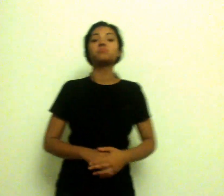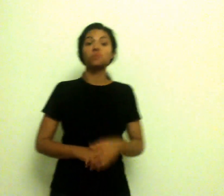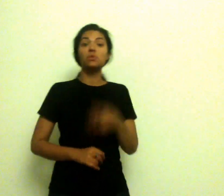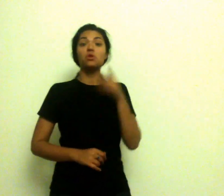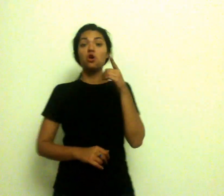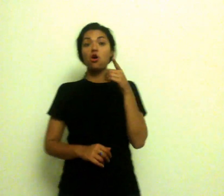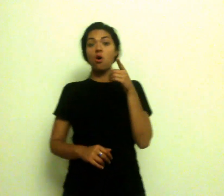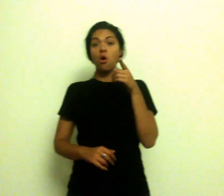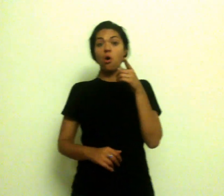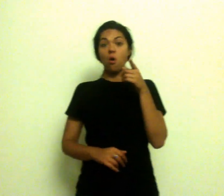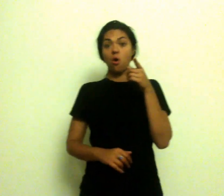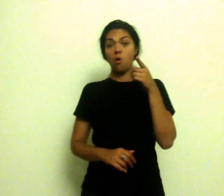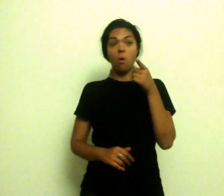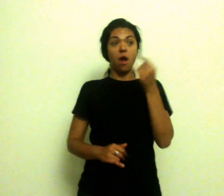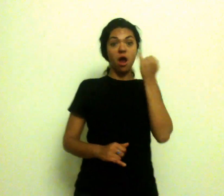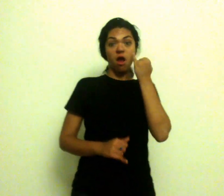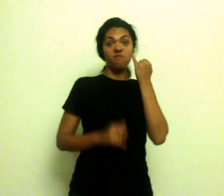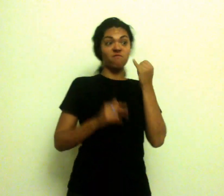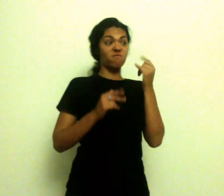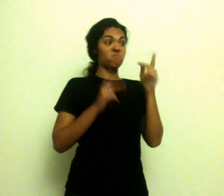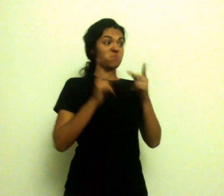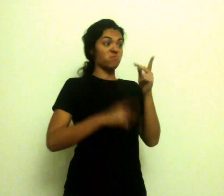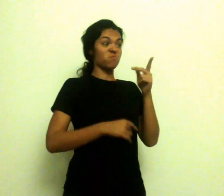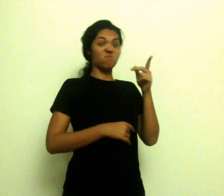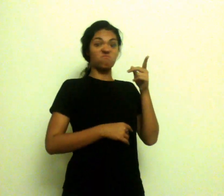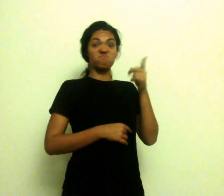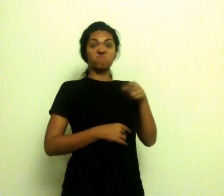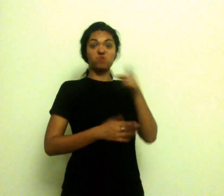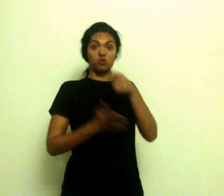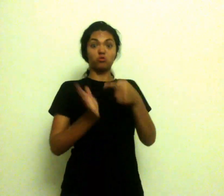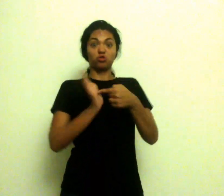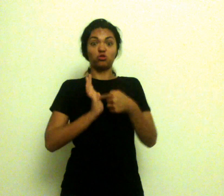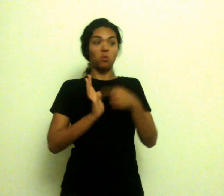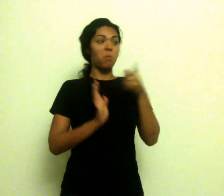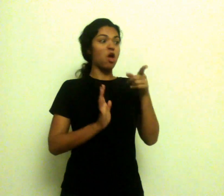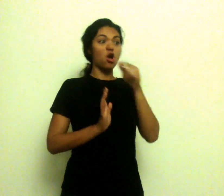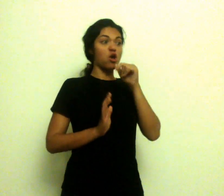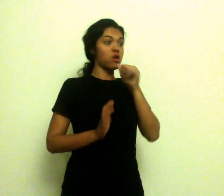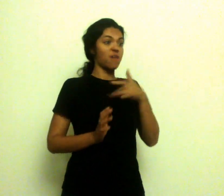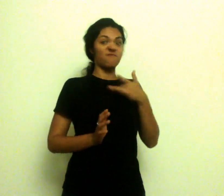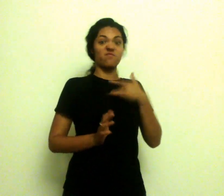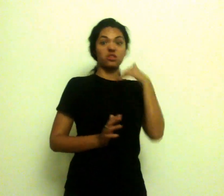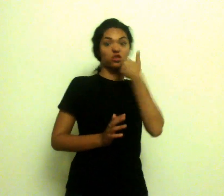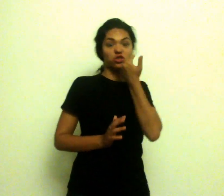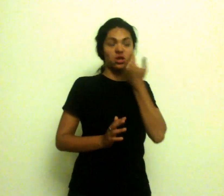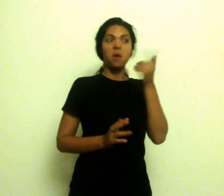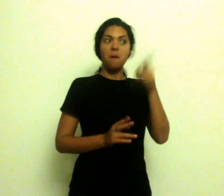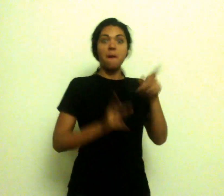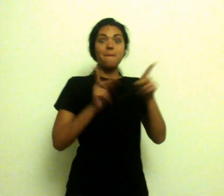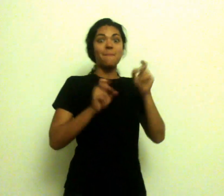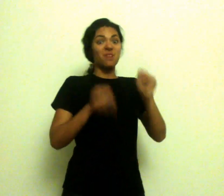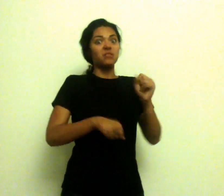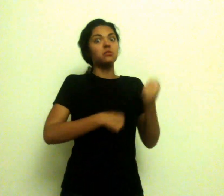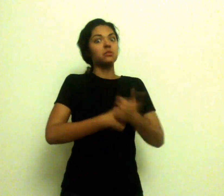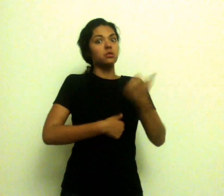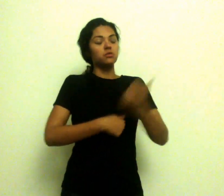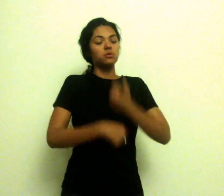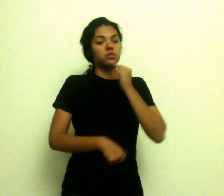weapon you're looking at. It was Adolf Hitler who said whose writing is on the walls of Auschwitz, who said, I want